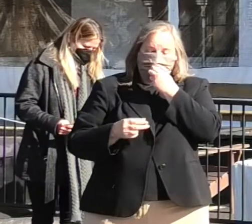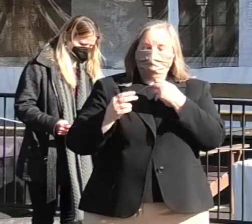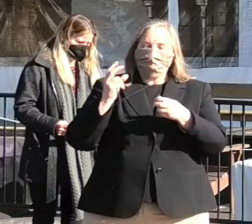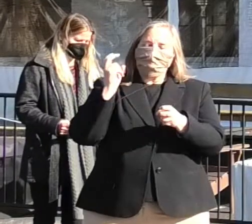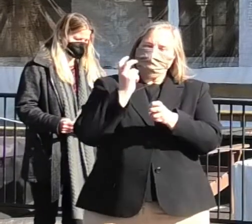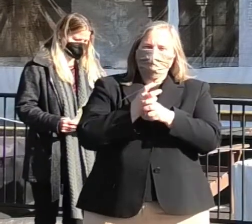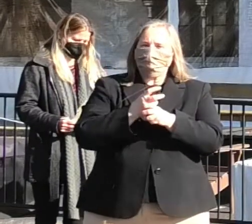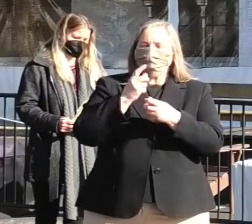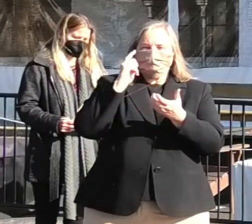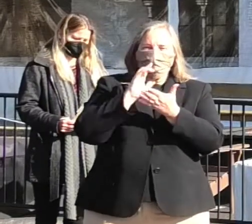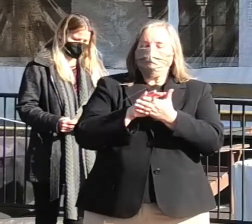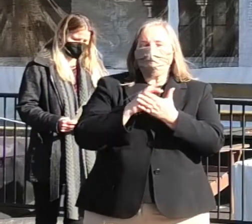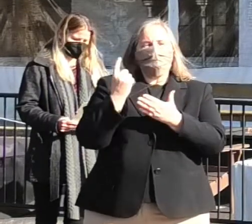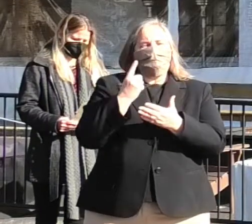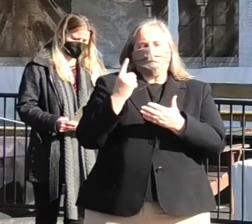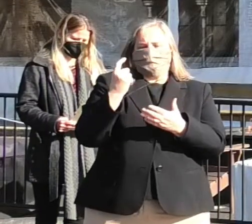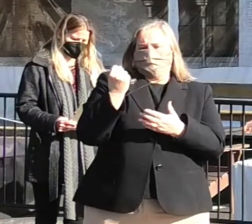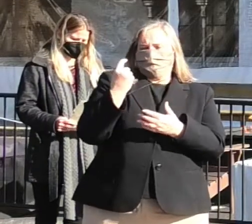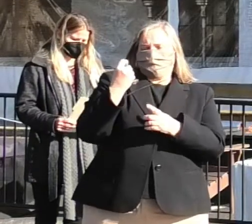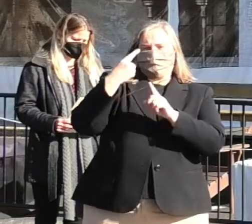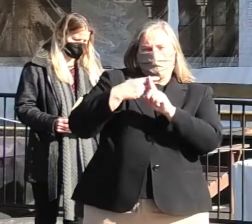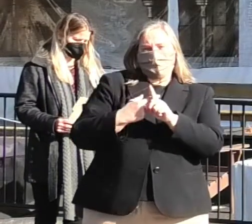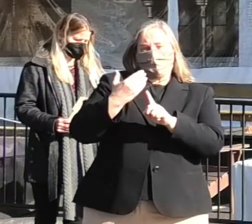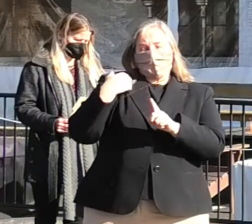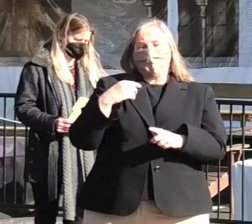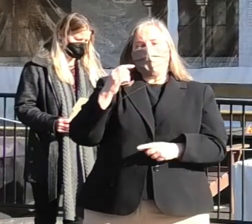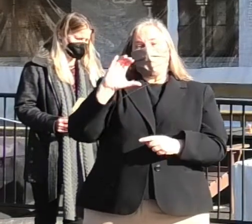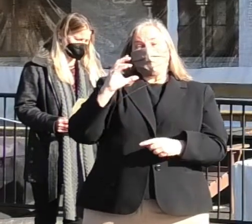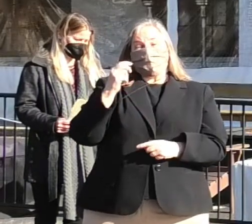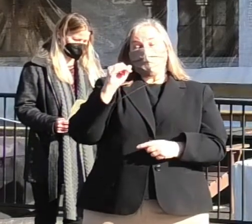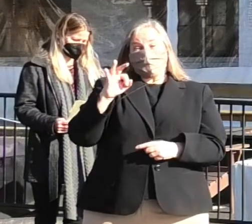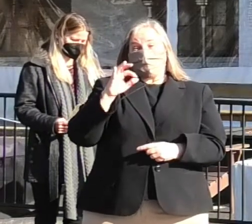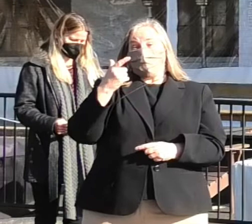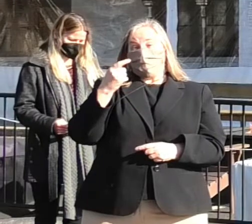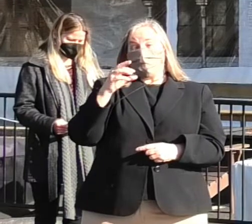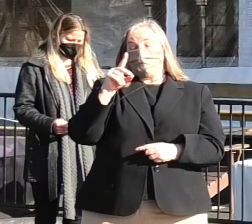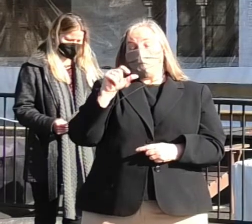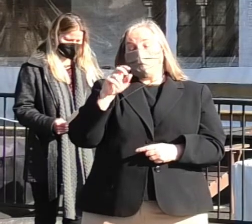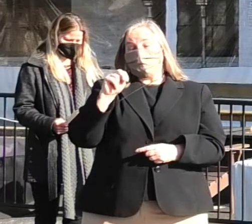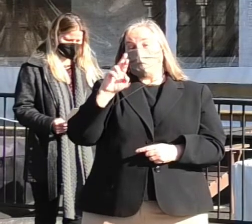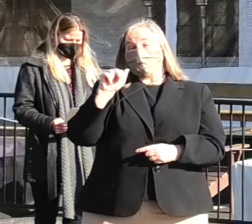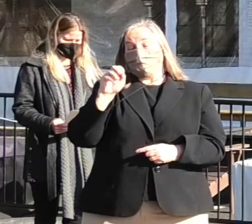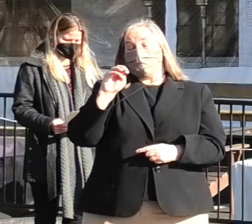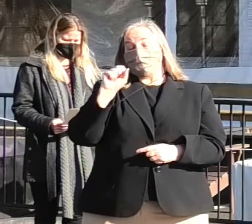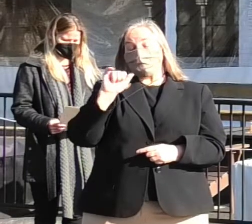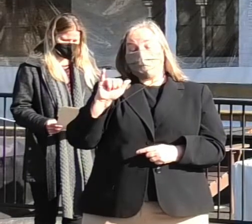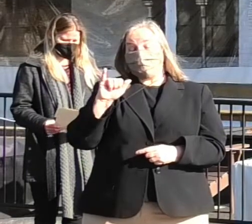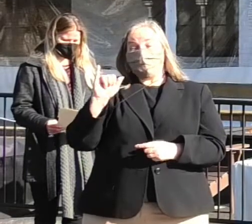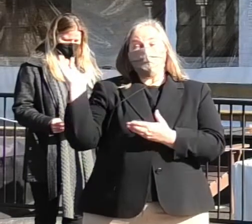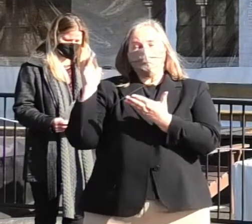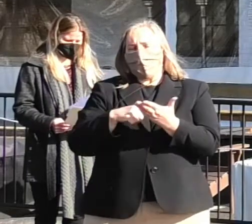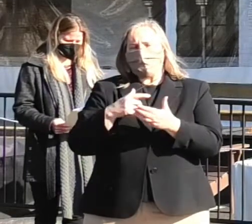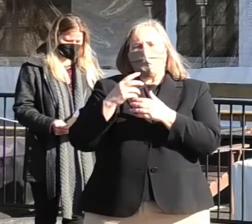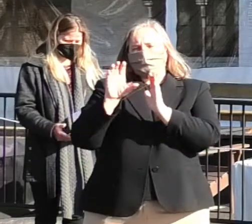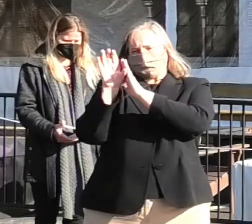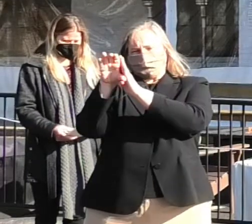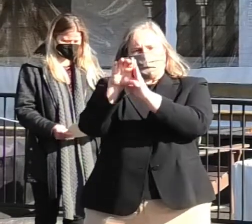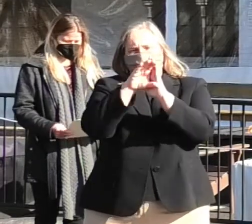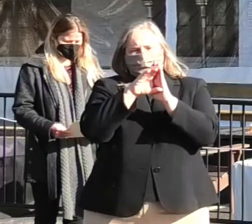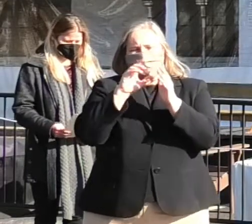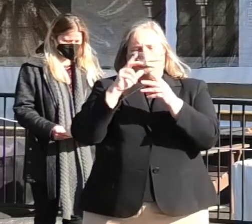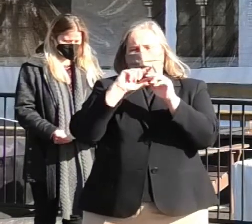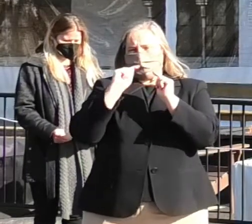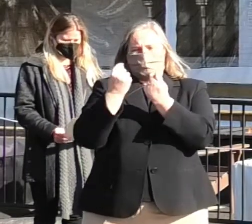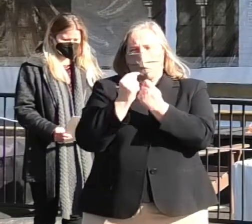only 11 months ago that Chef Gordon Ramsay brought a production team of over 100